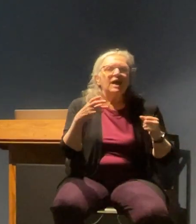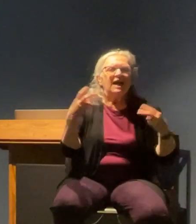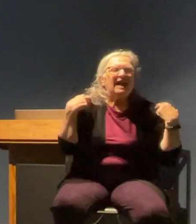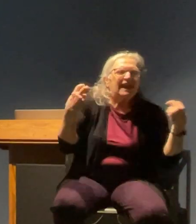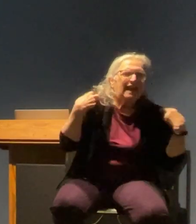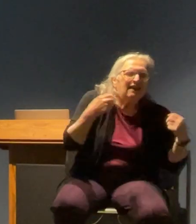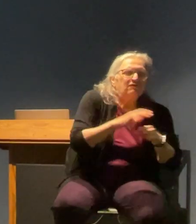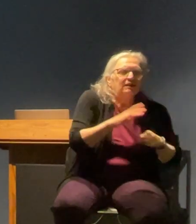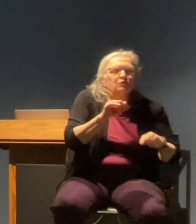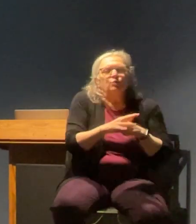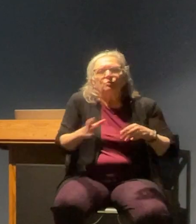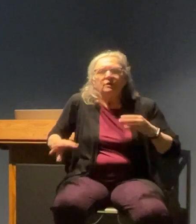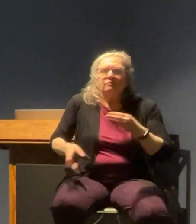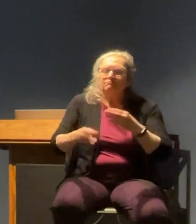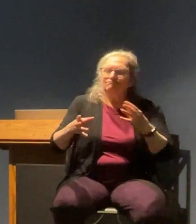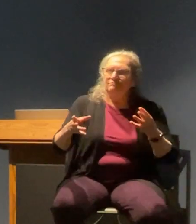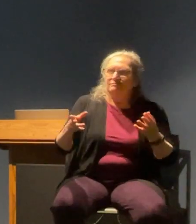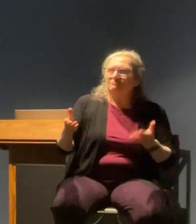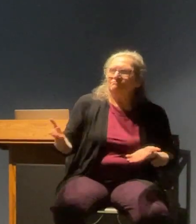no access.